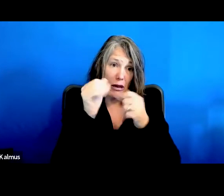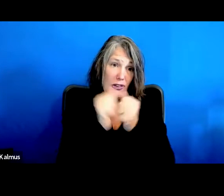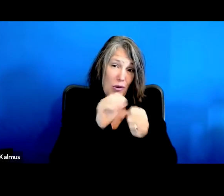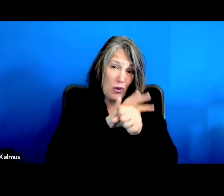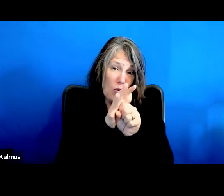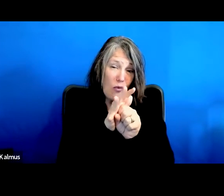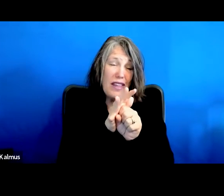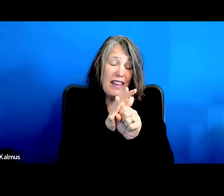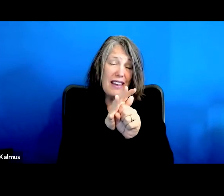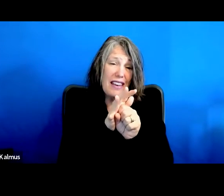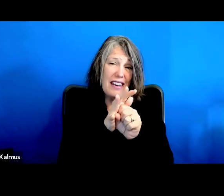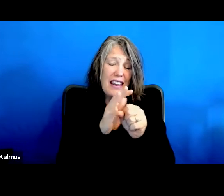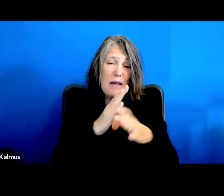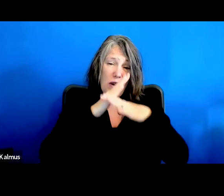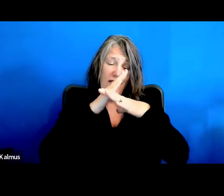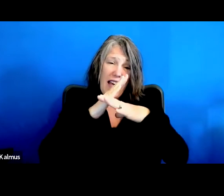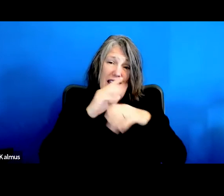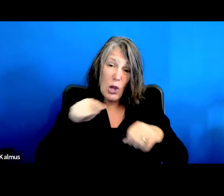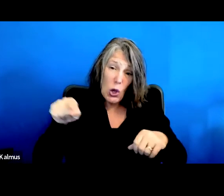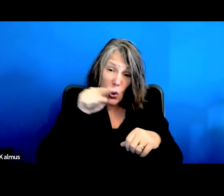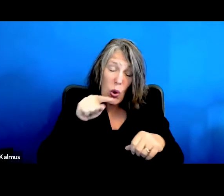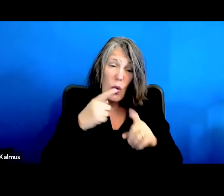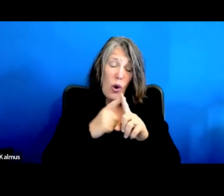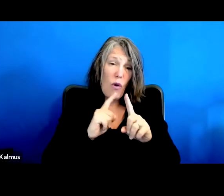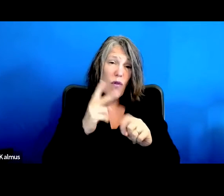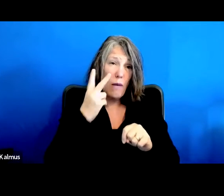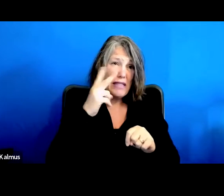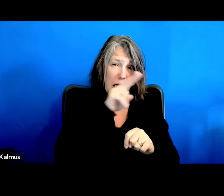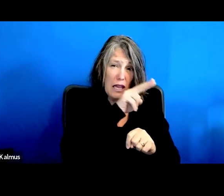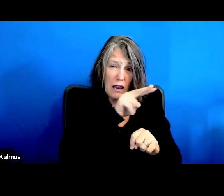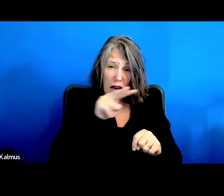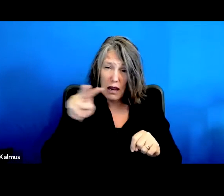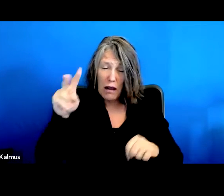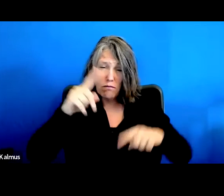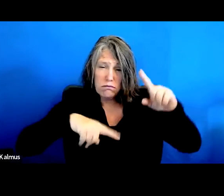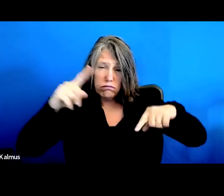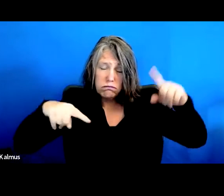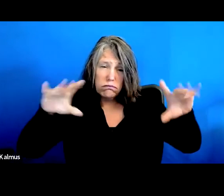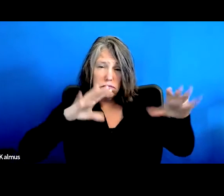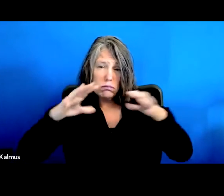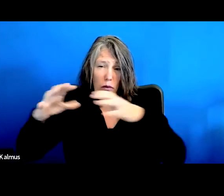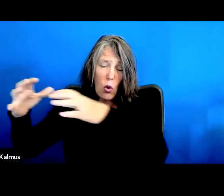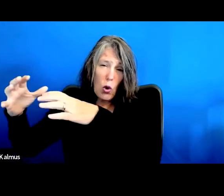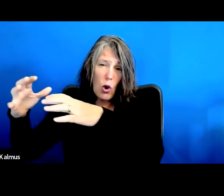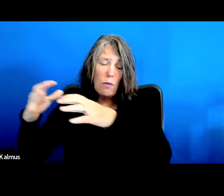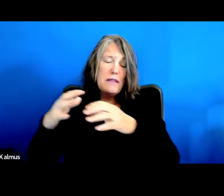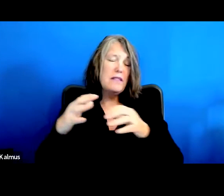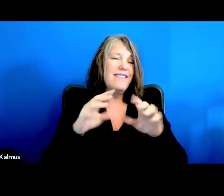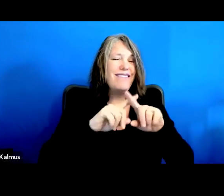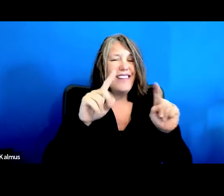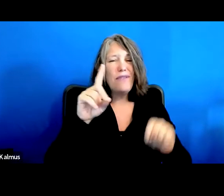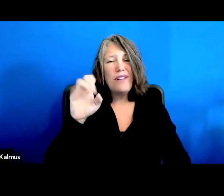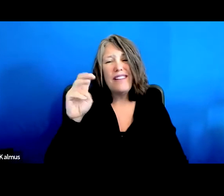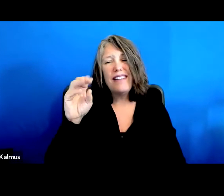pandemic, prevent you from looking across multiple groups of demographic identifiers